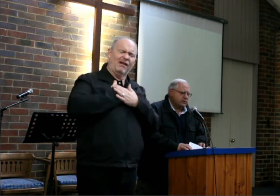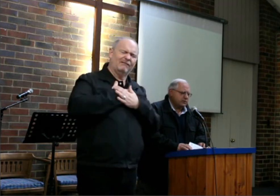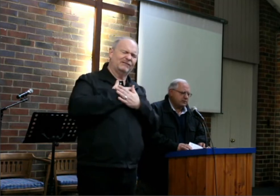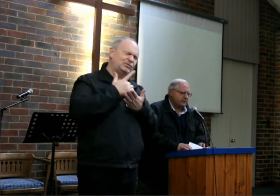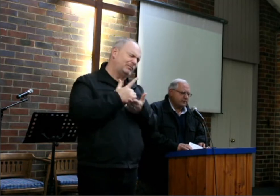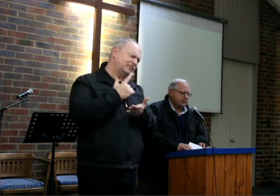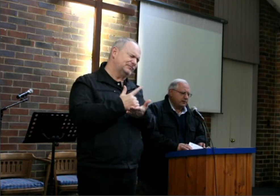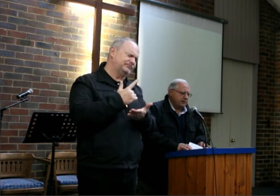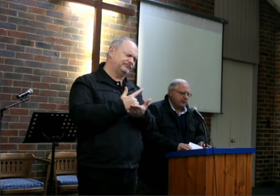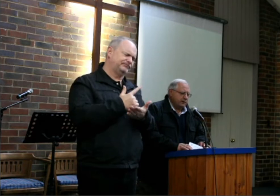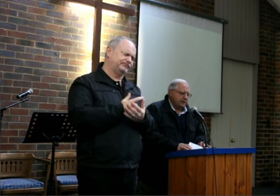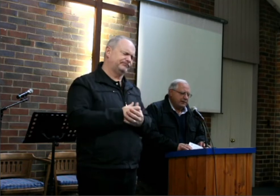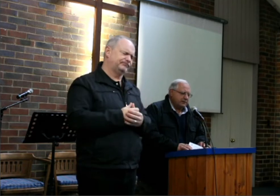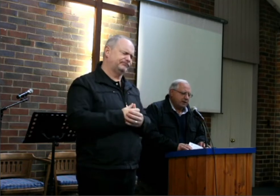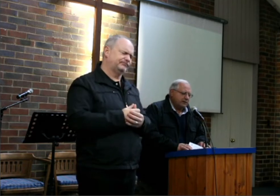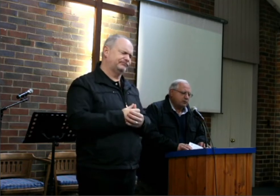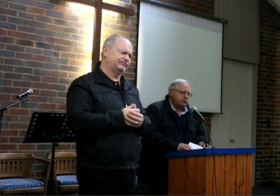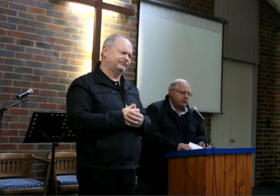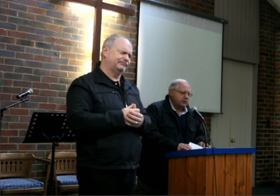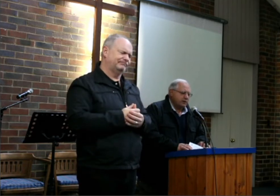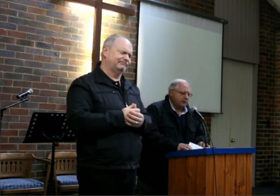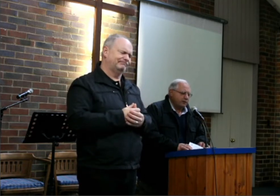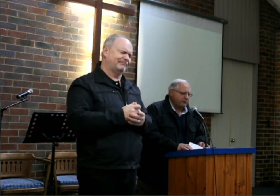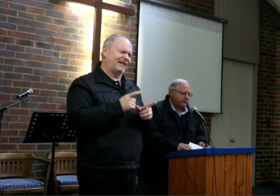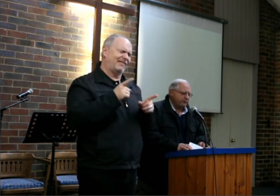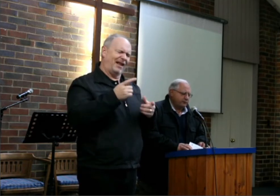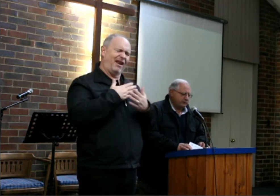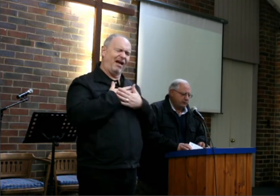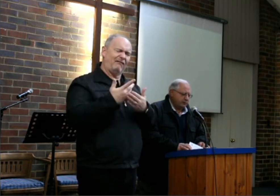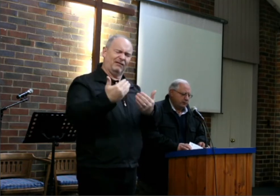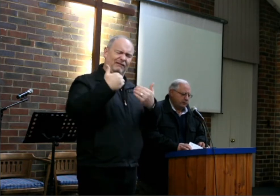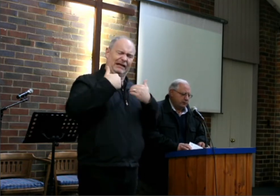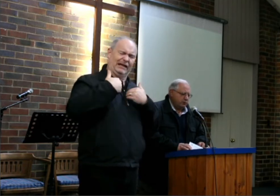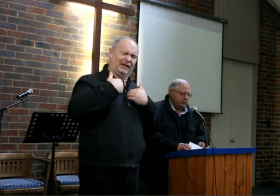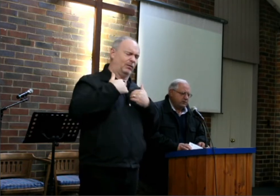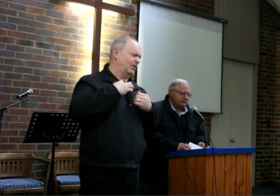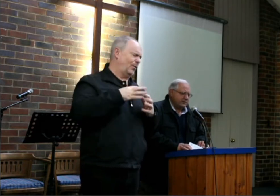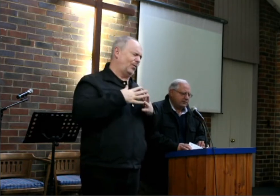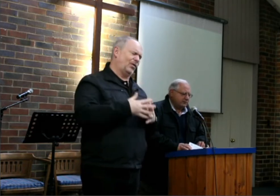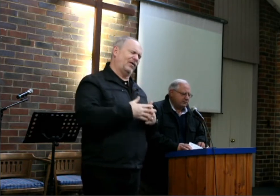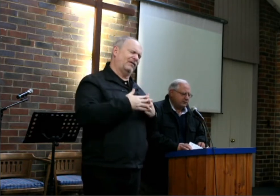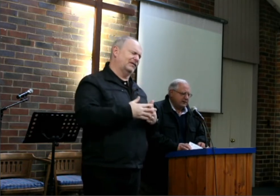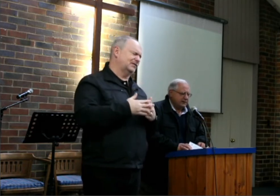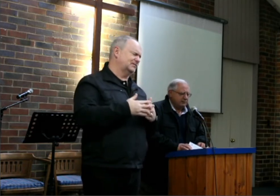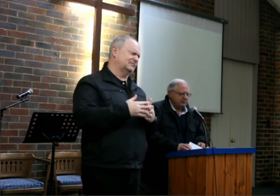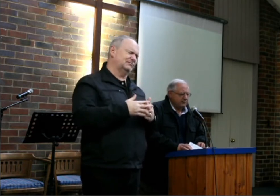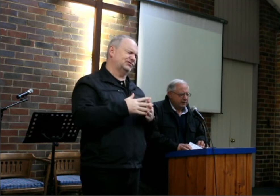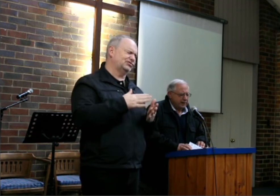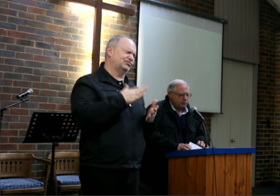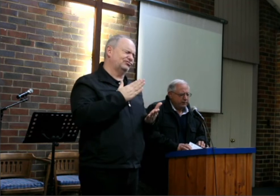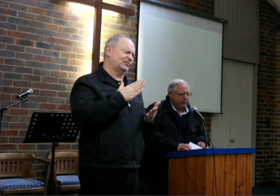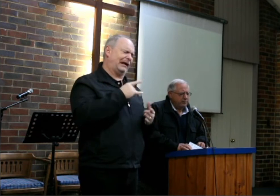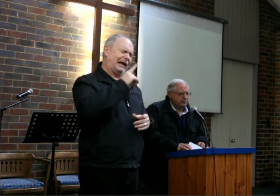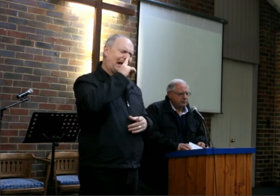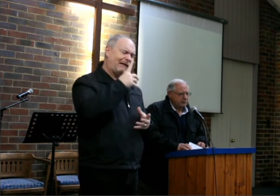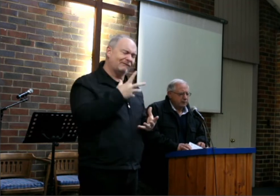much, that unconditional love which doesn't really, cannot